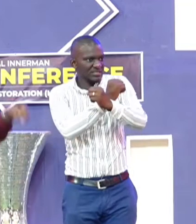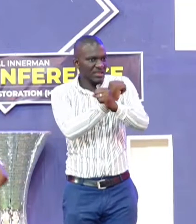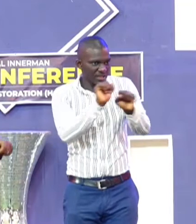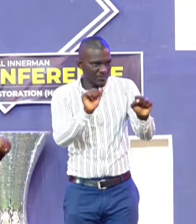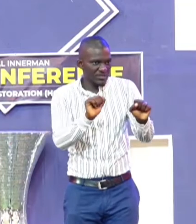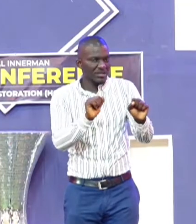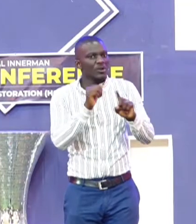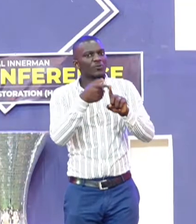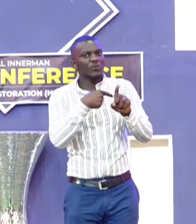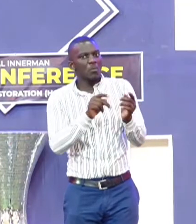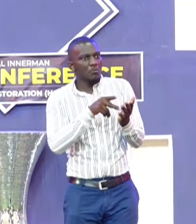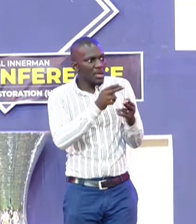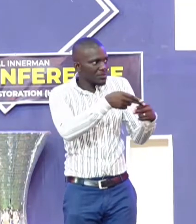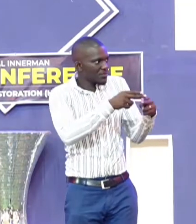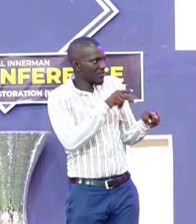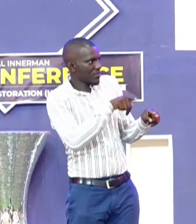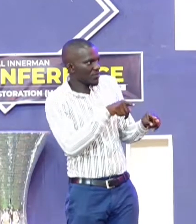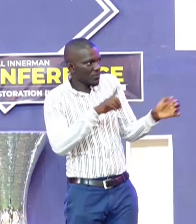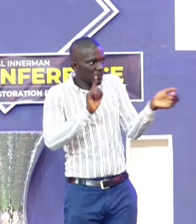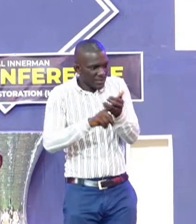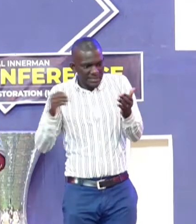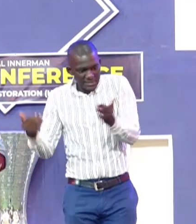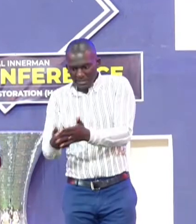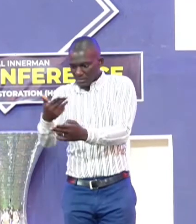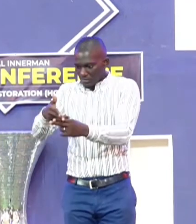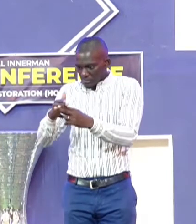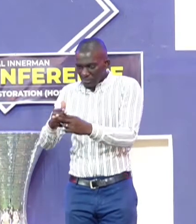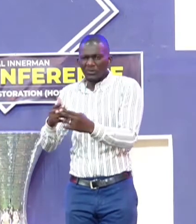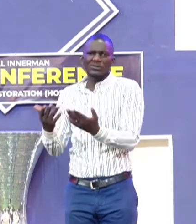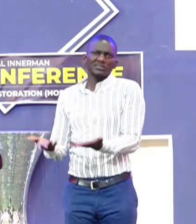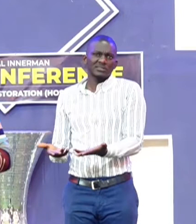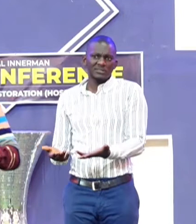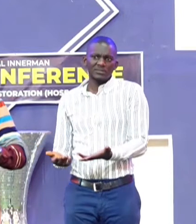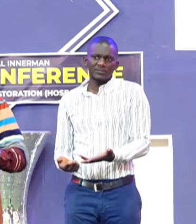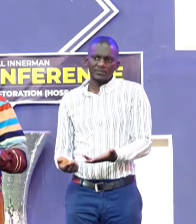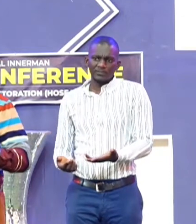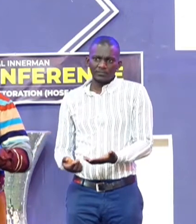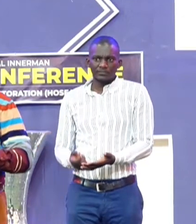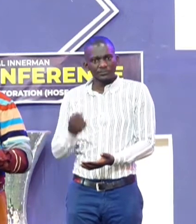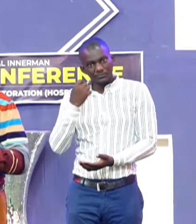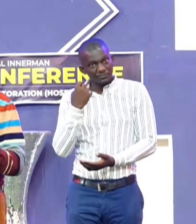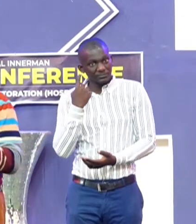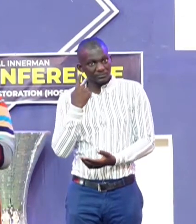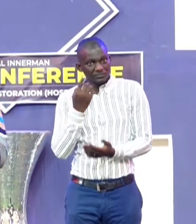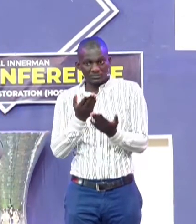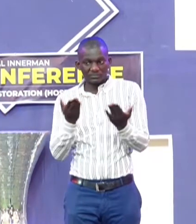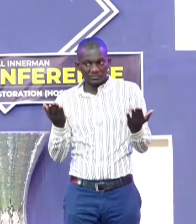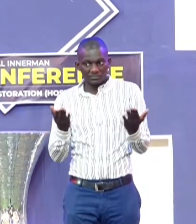You'll be healed from getting a loan to pay a loan or a debt. You've known